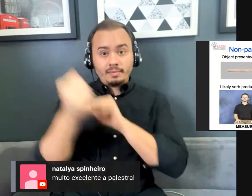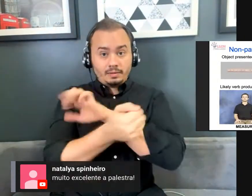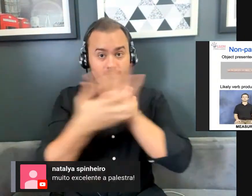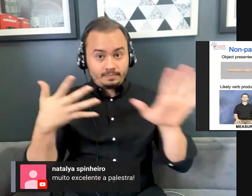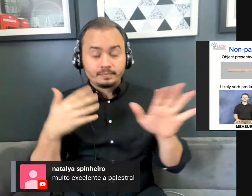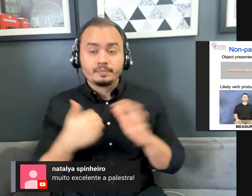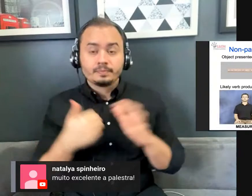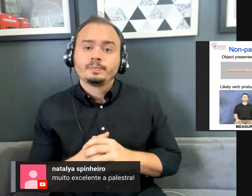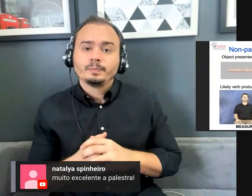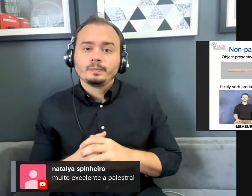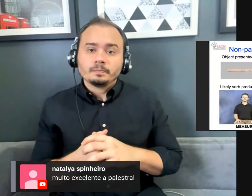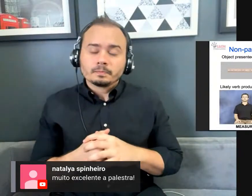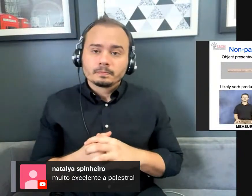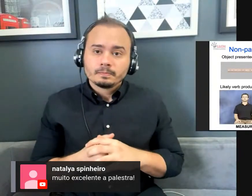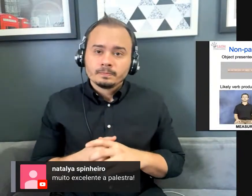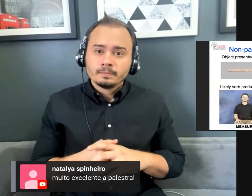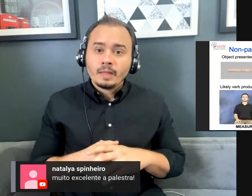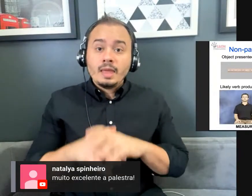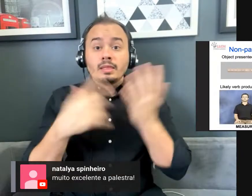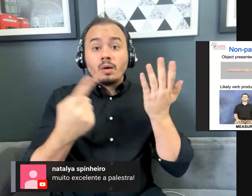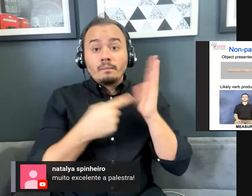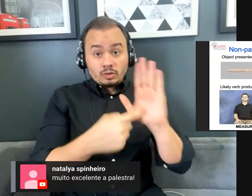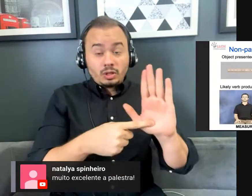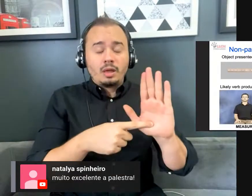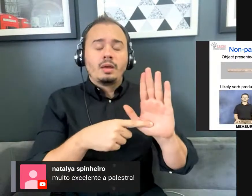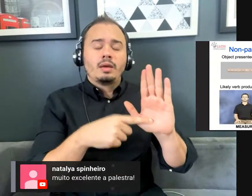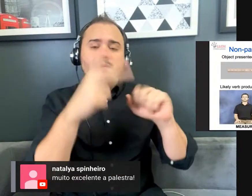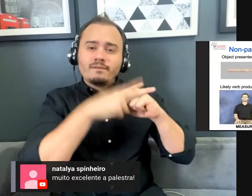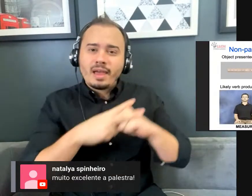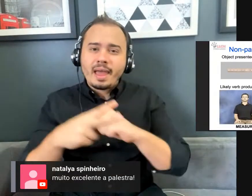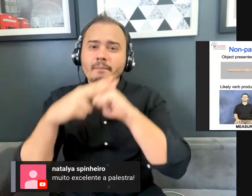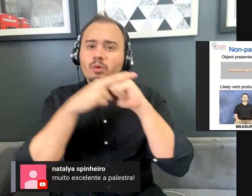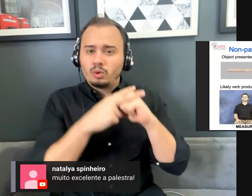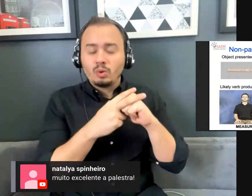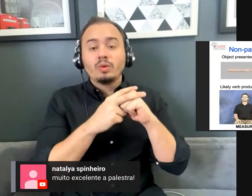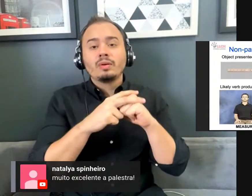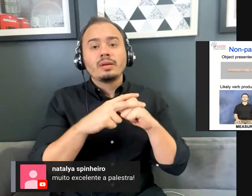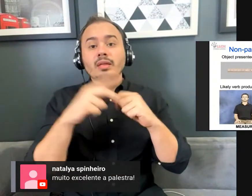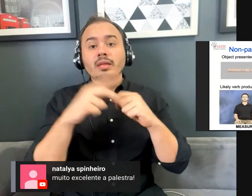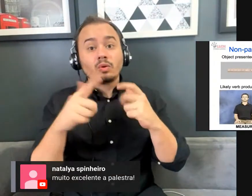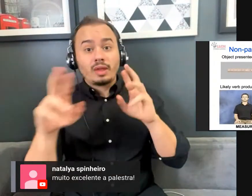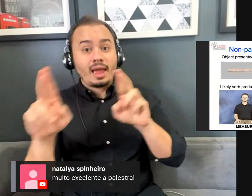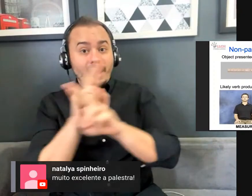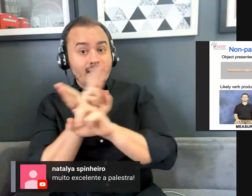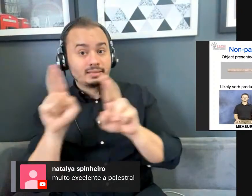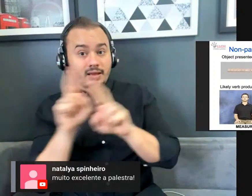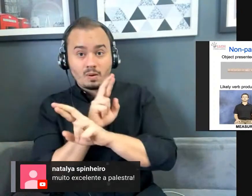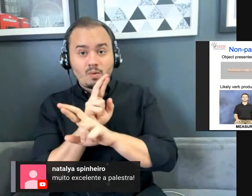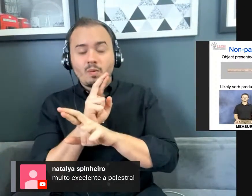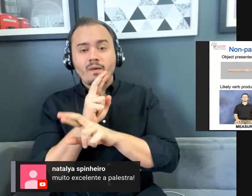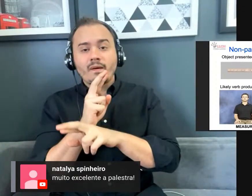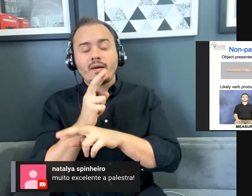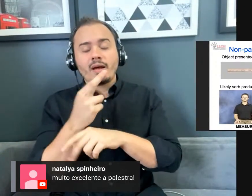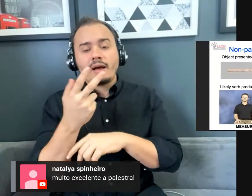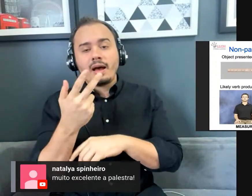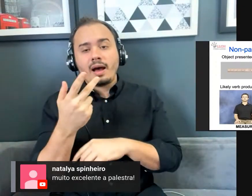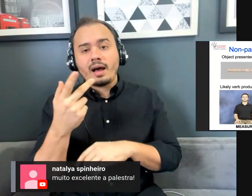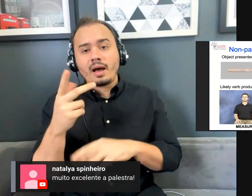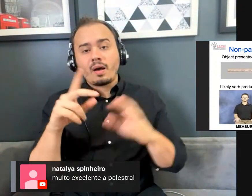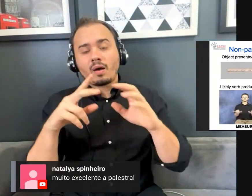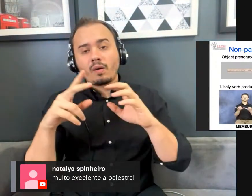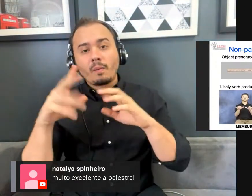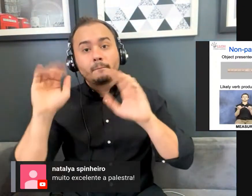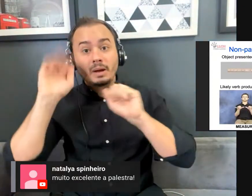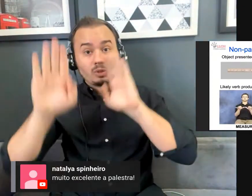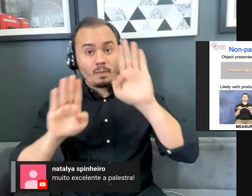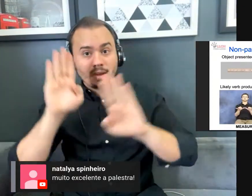This is an example of the verbs that were non-pantomimic that are elicited. So for a ruler, you would see measure.